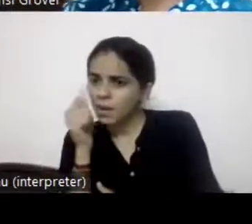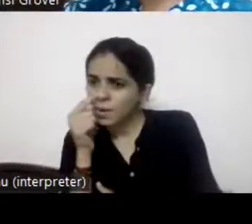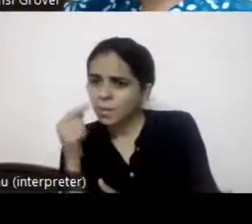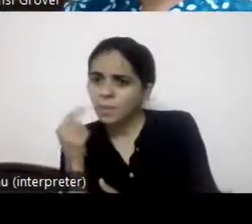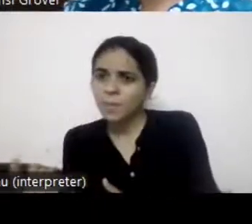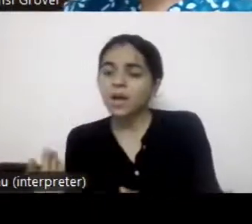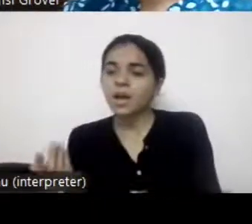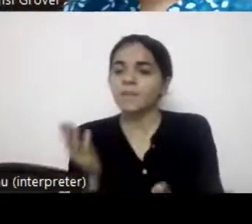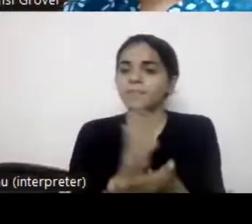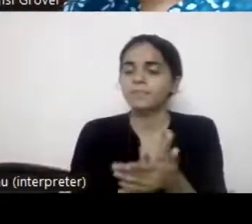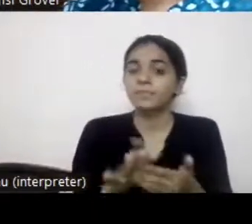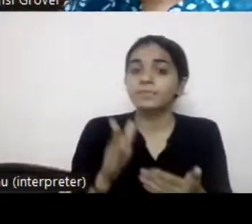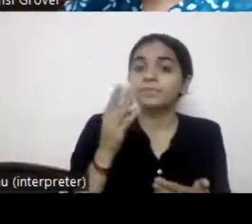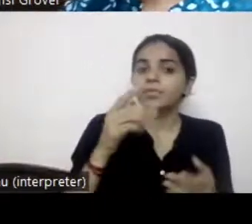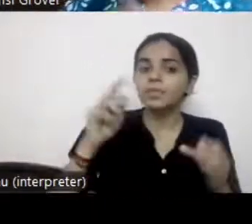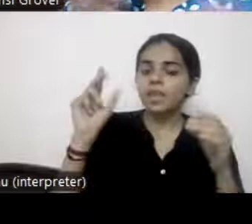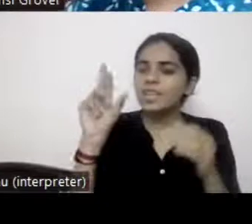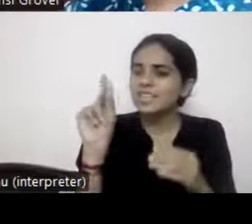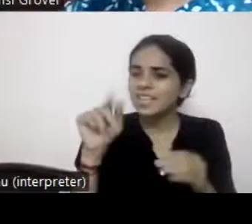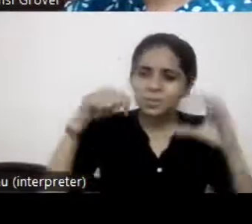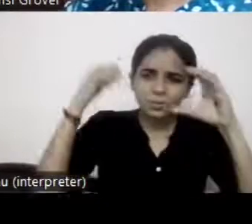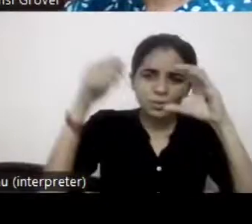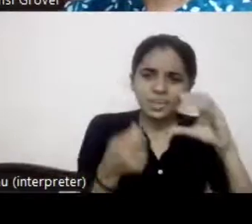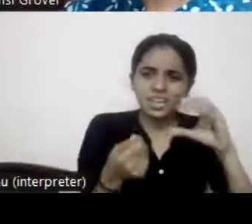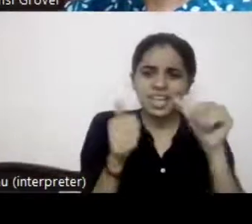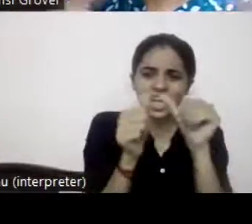Hari? Their life is not